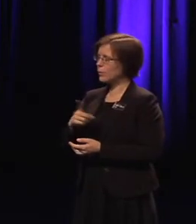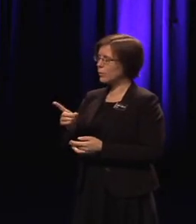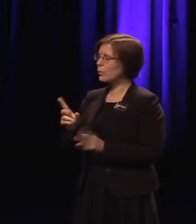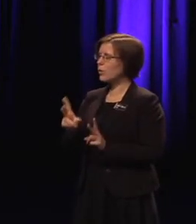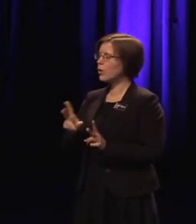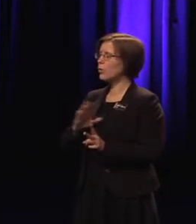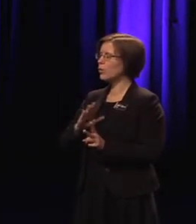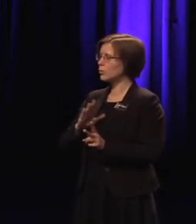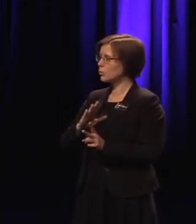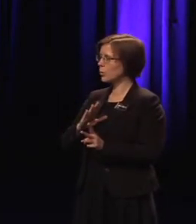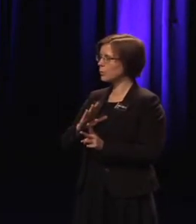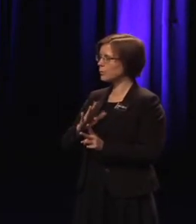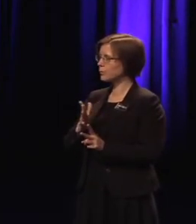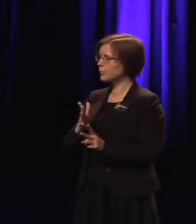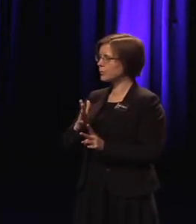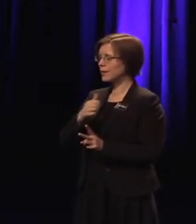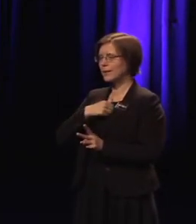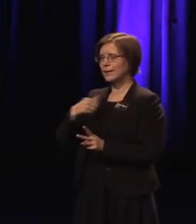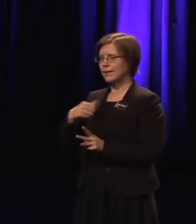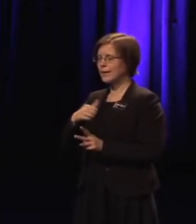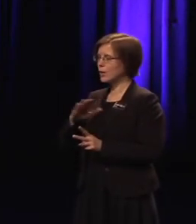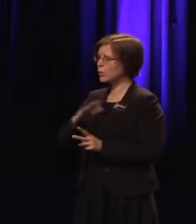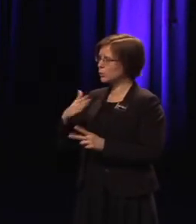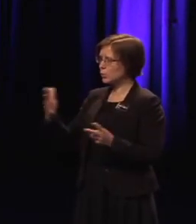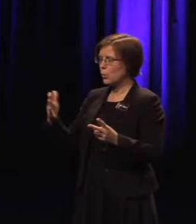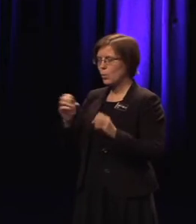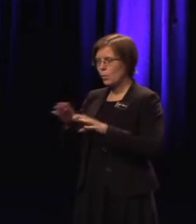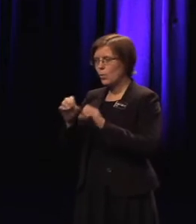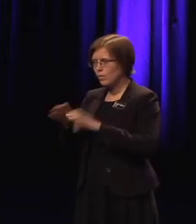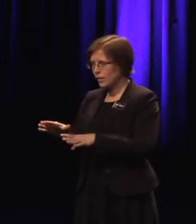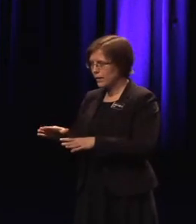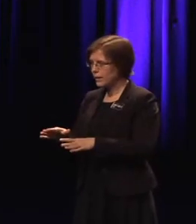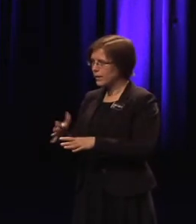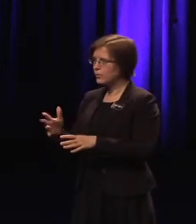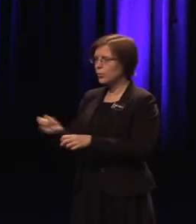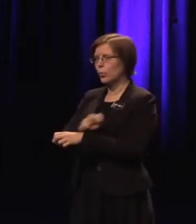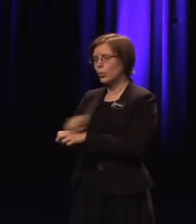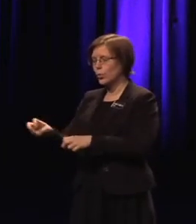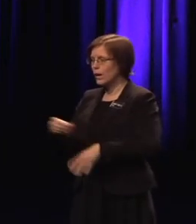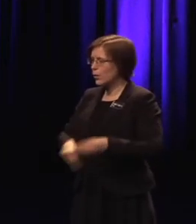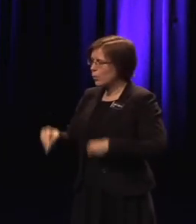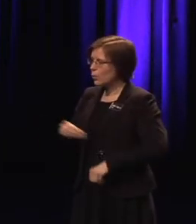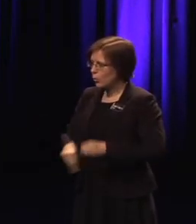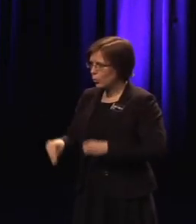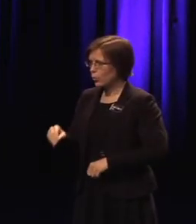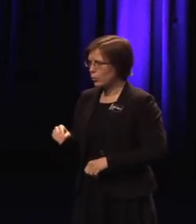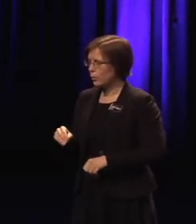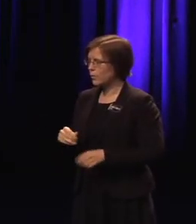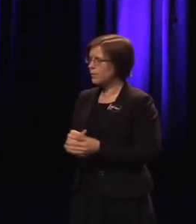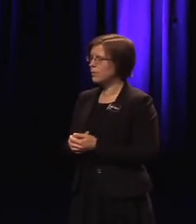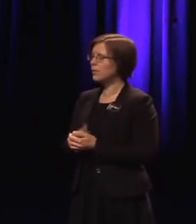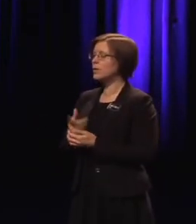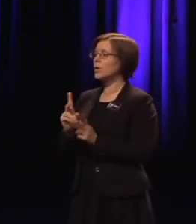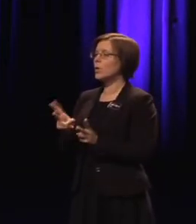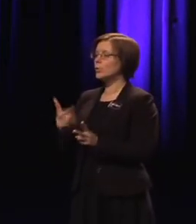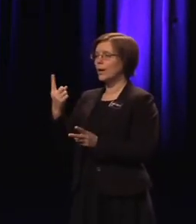terms of governance, effectiveness, rule of law, control of corruption, and regulatory quality, and that it